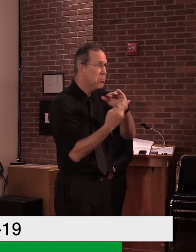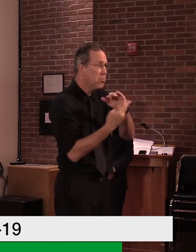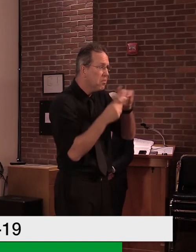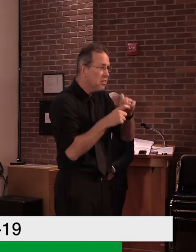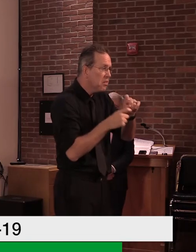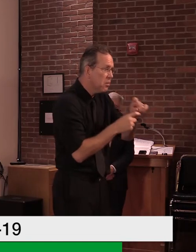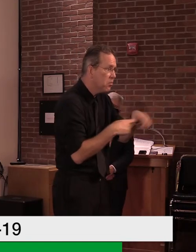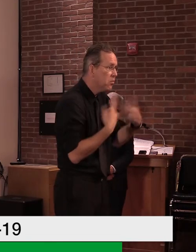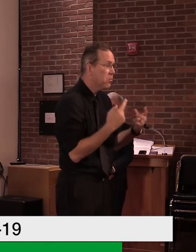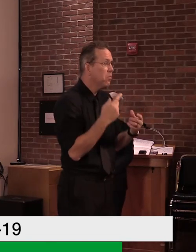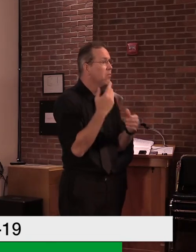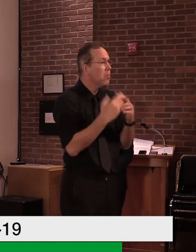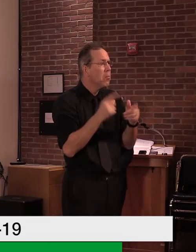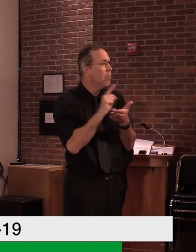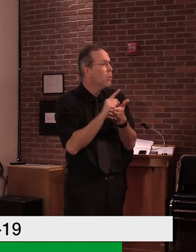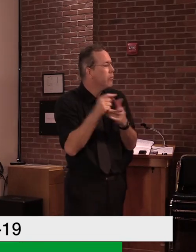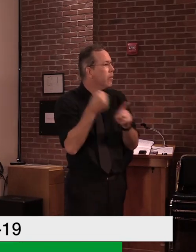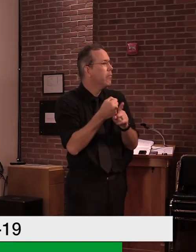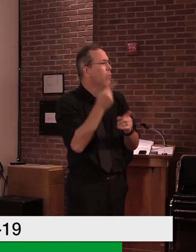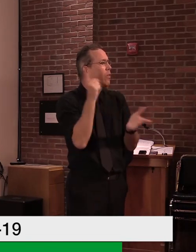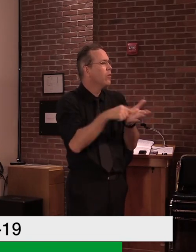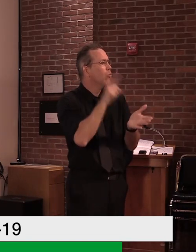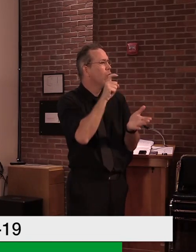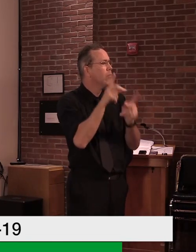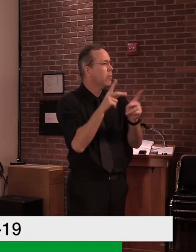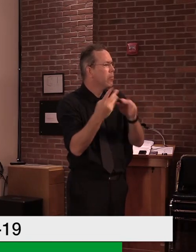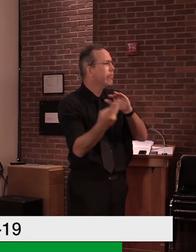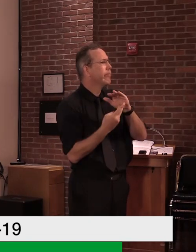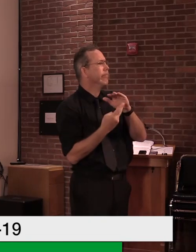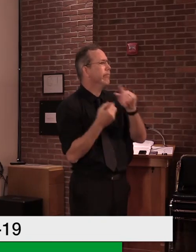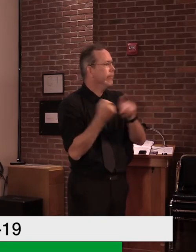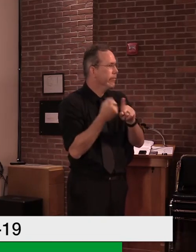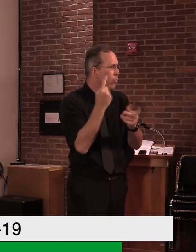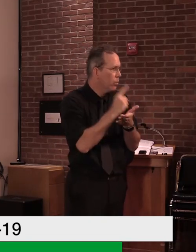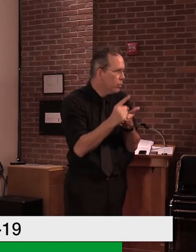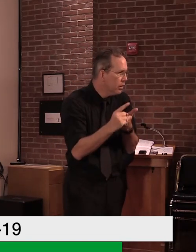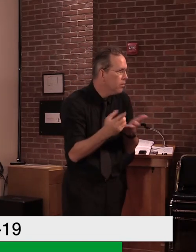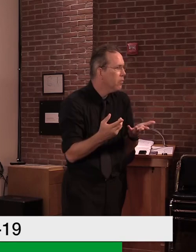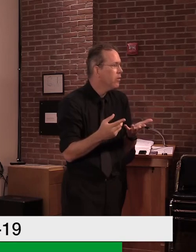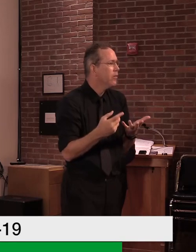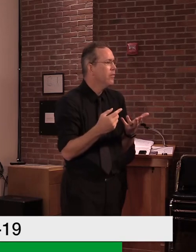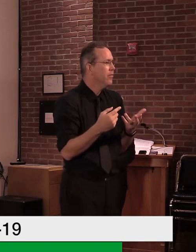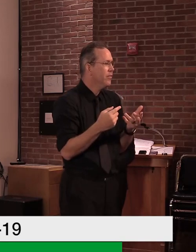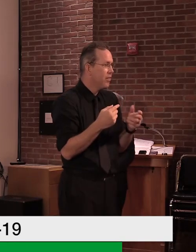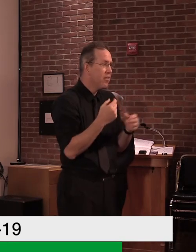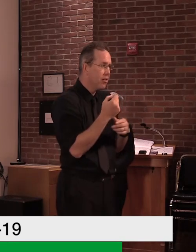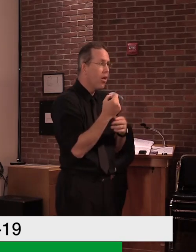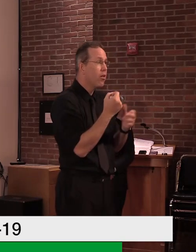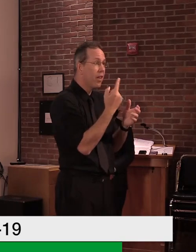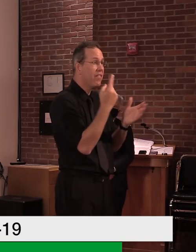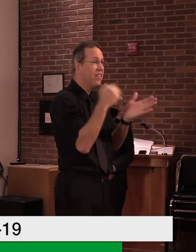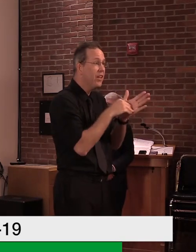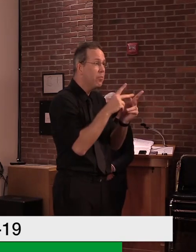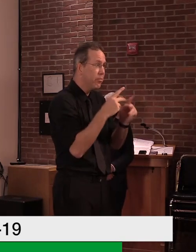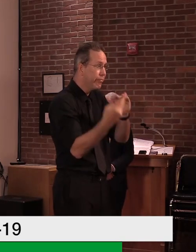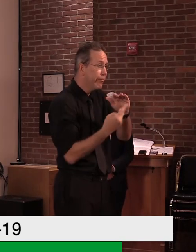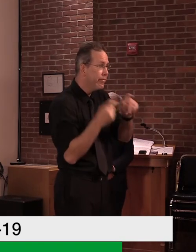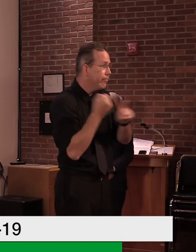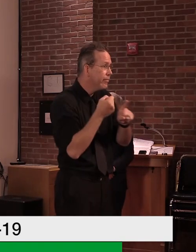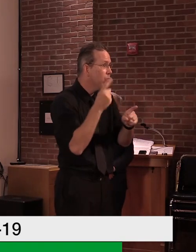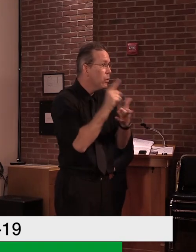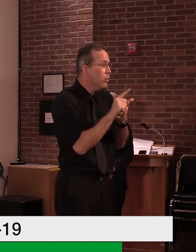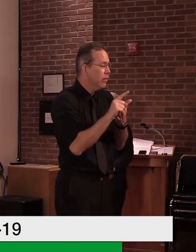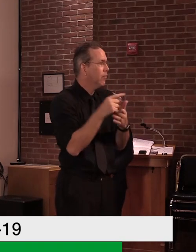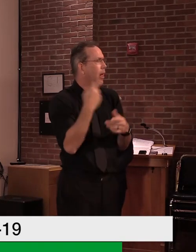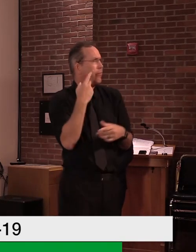weeks, allows us to really feel comfortable that we're getting a great sample of Vermont. And with our positivity